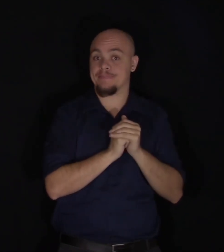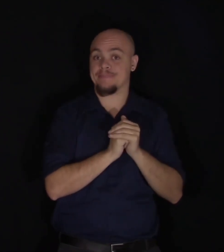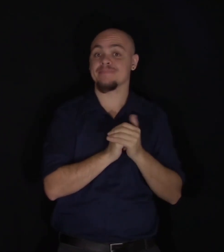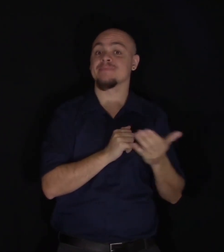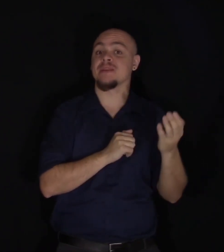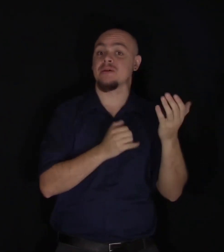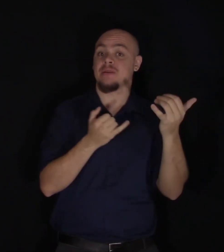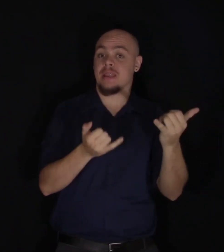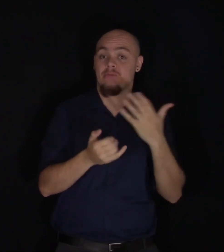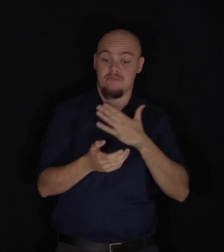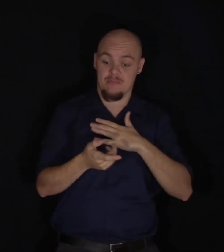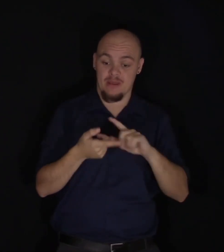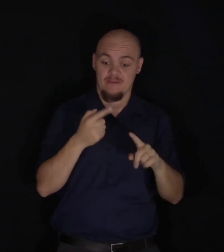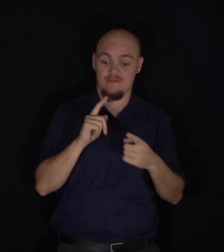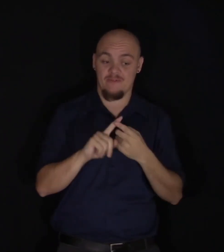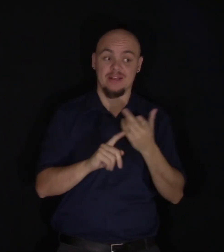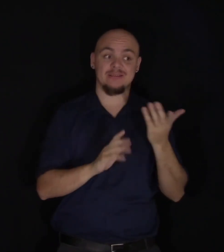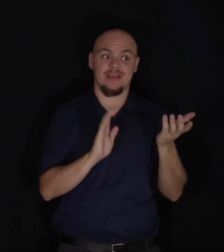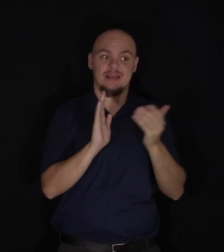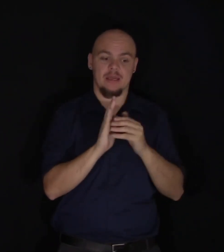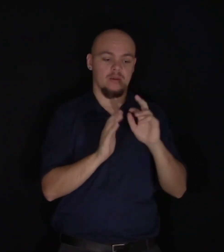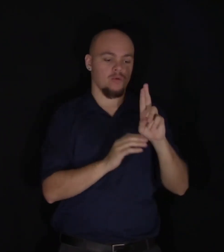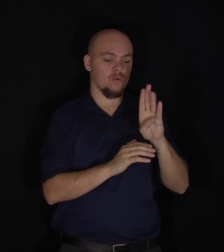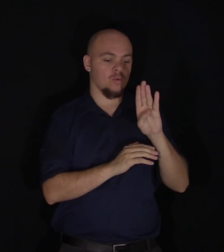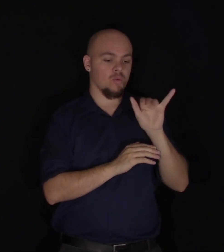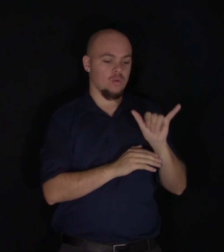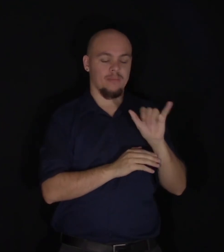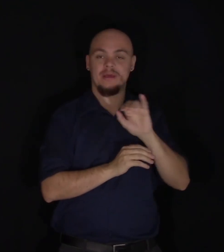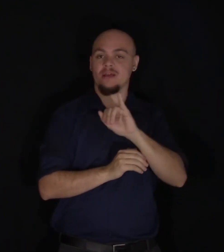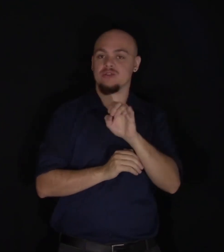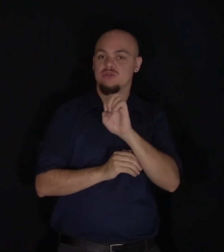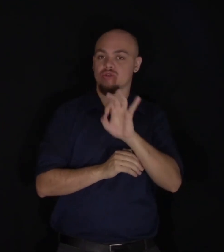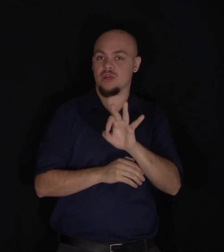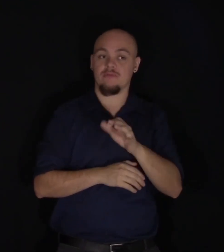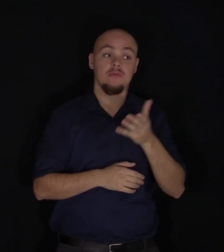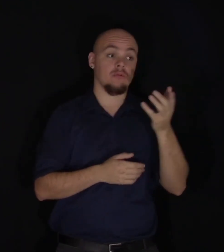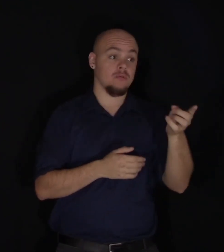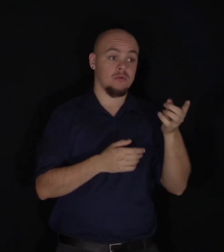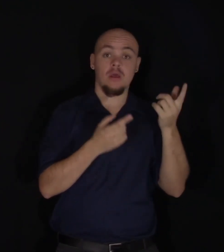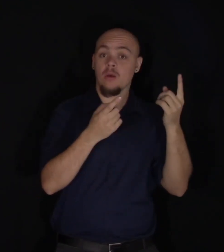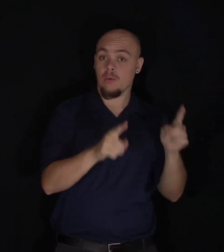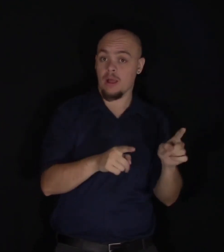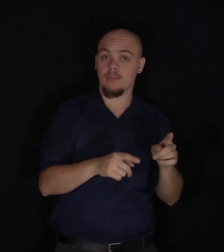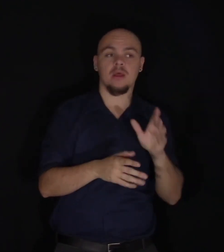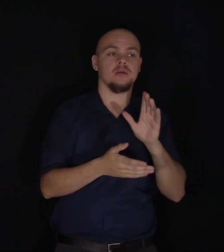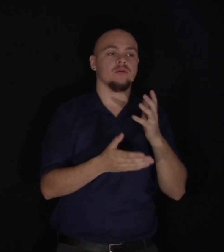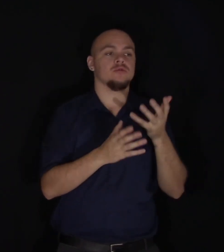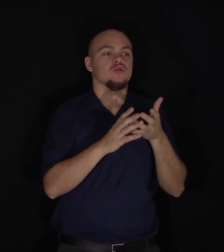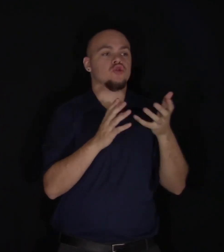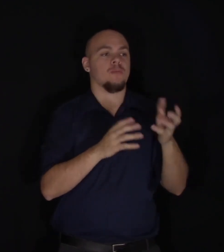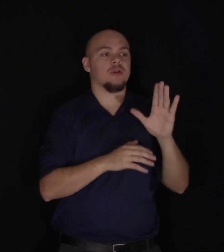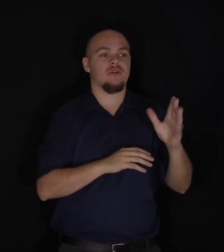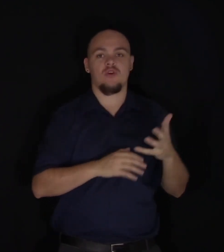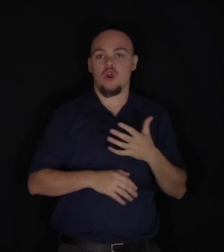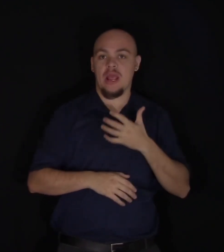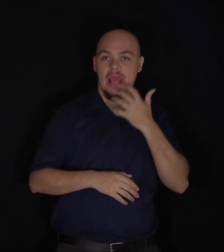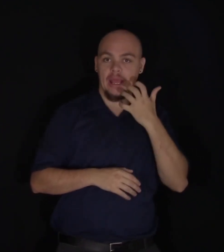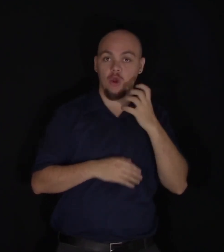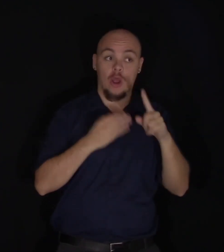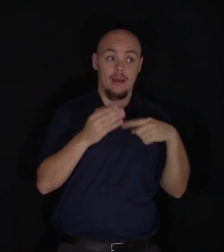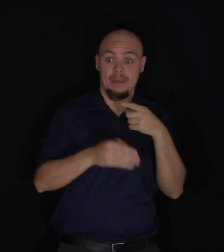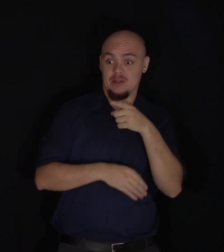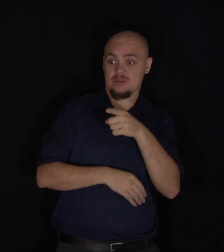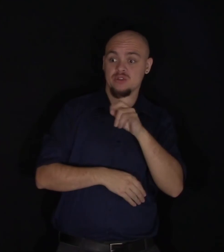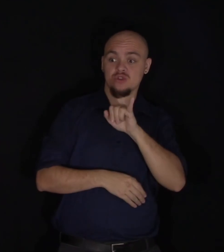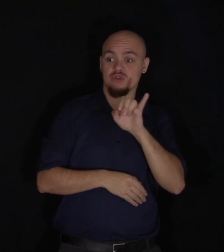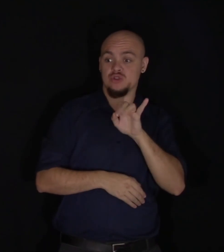my friends, Ruby and Jeff. I finally found out what happened to Ruby. So much of her anger wasn't even about Jeff.